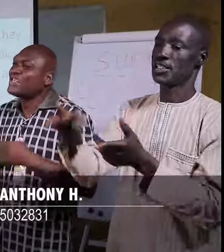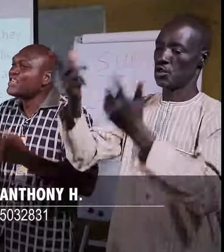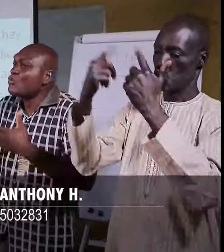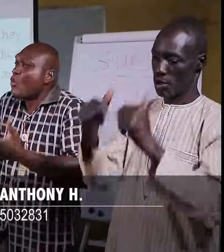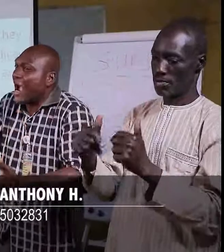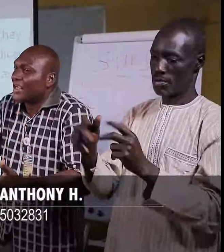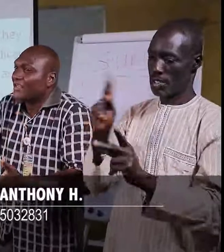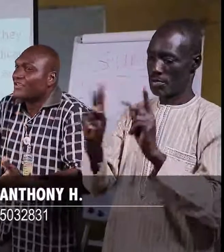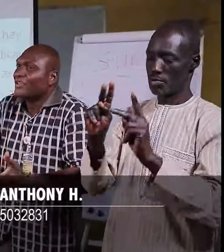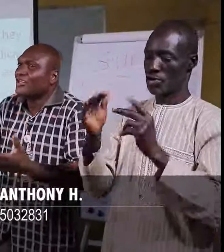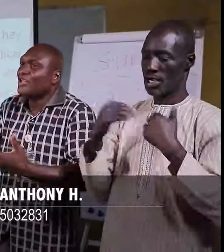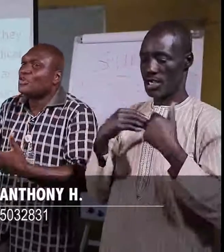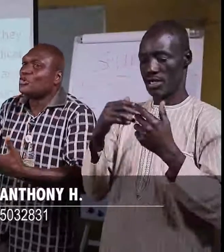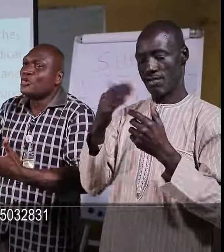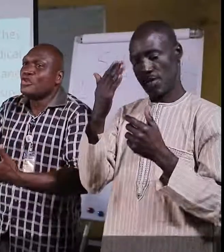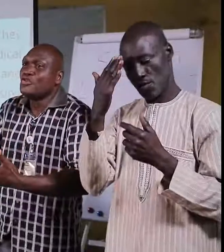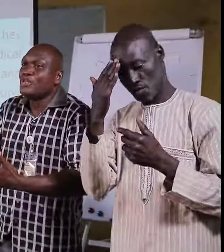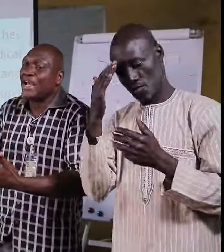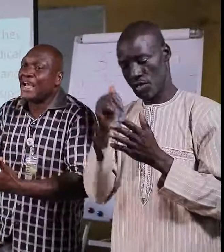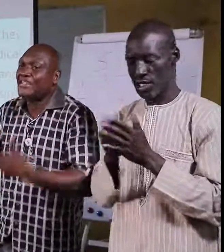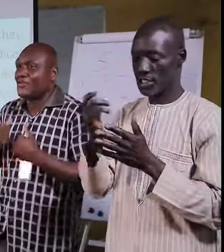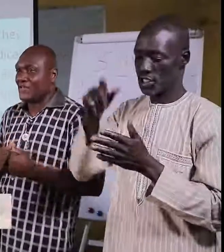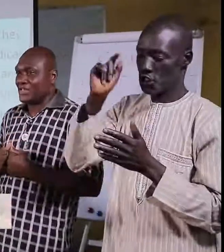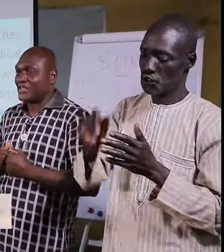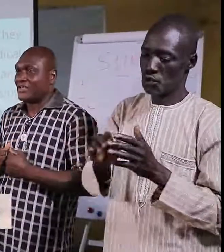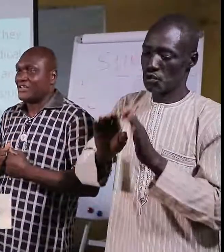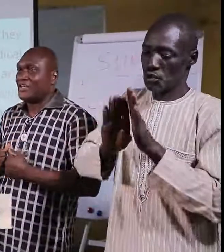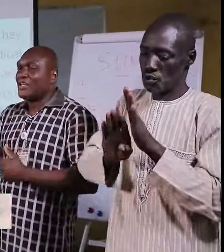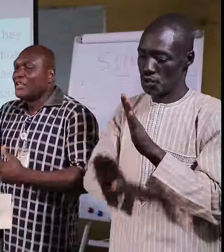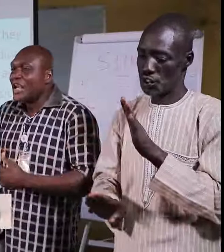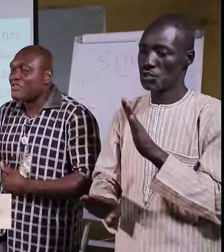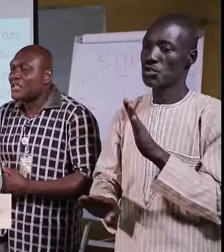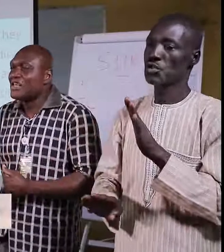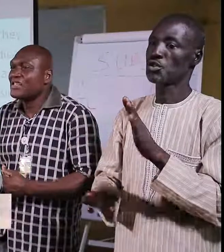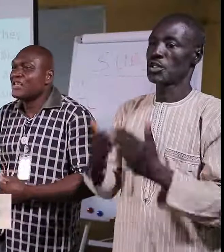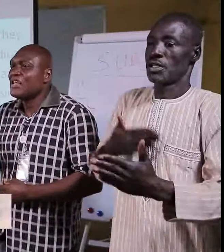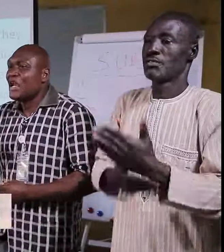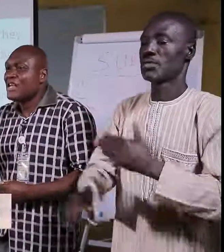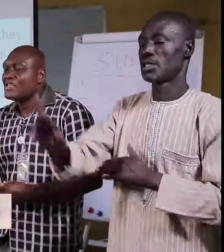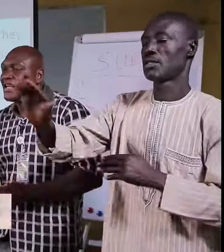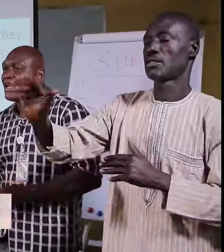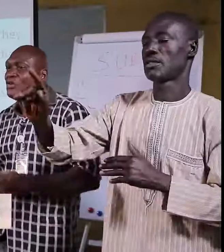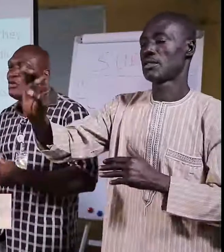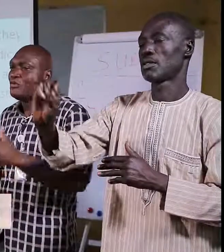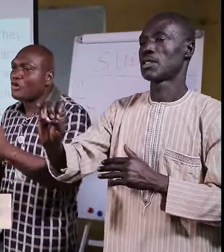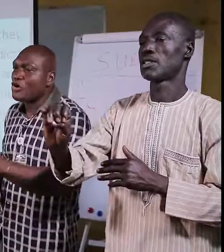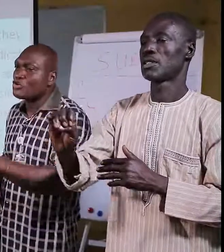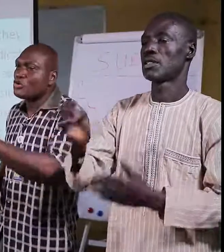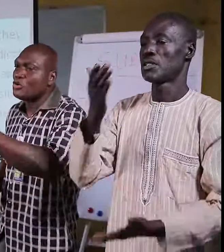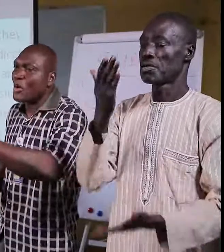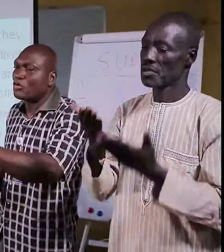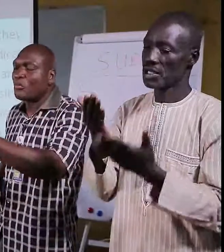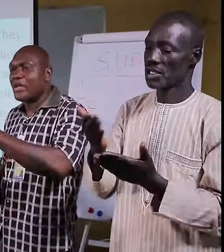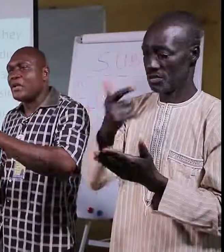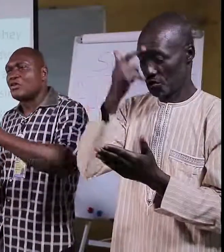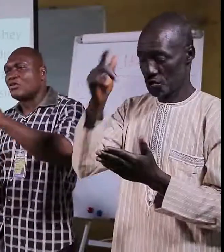have started seeing why they should reduce the birth rate. They have started seeing it's either because